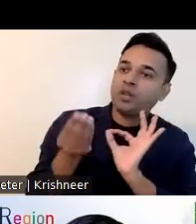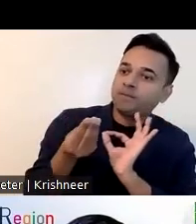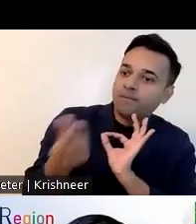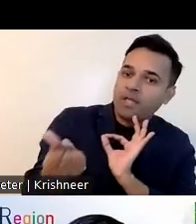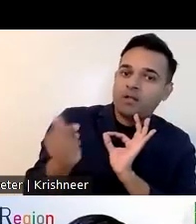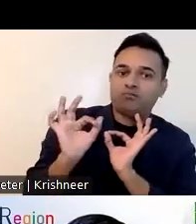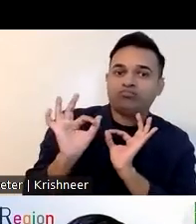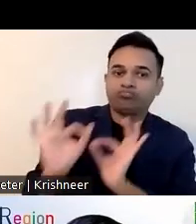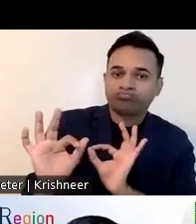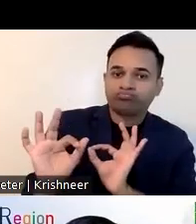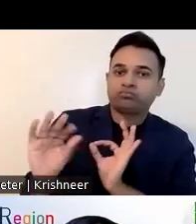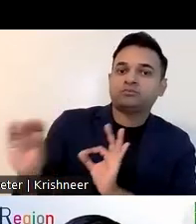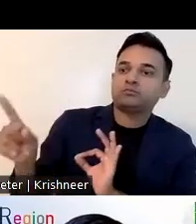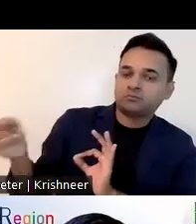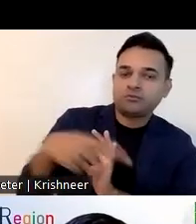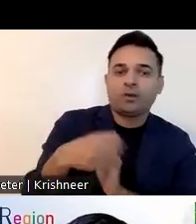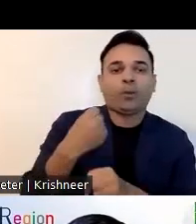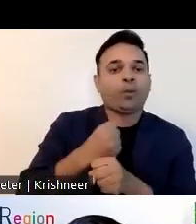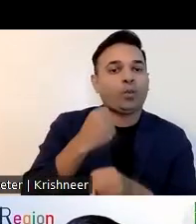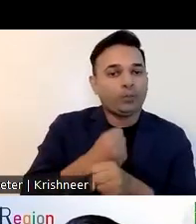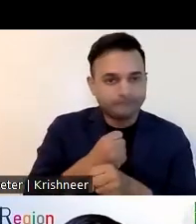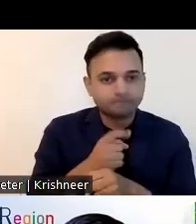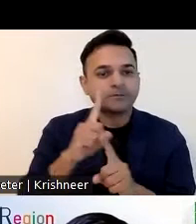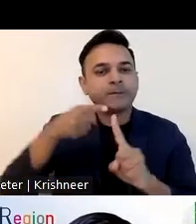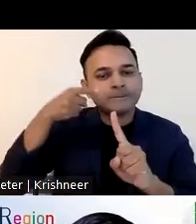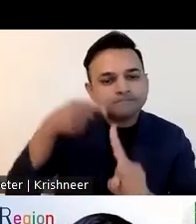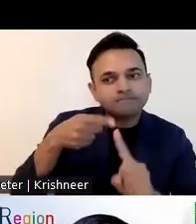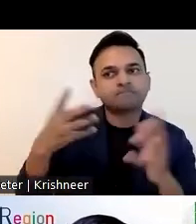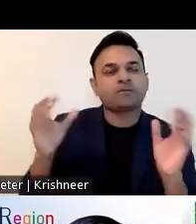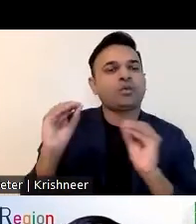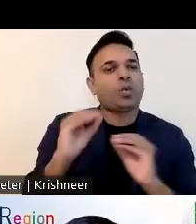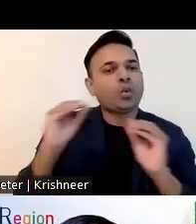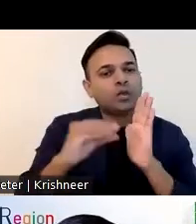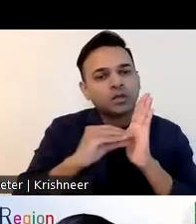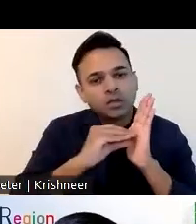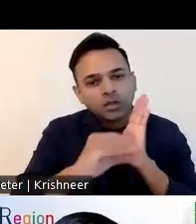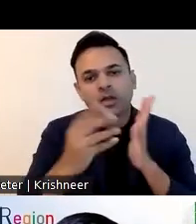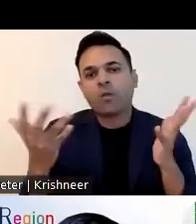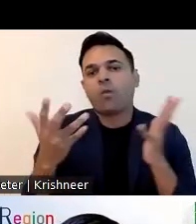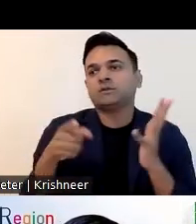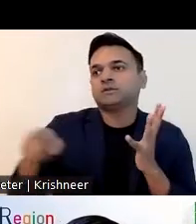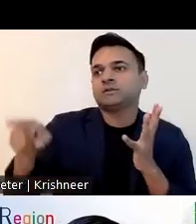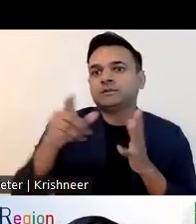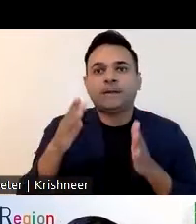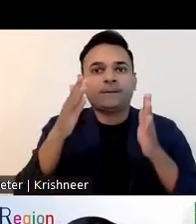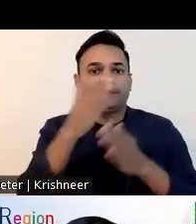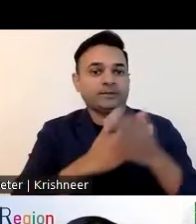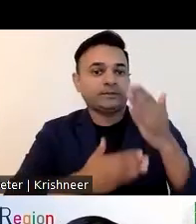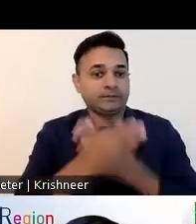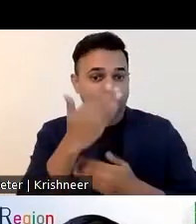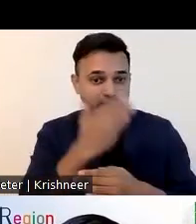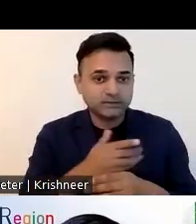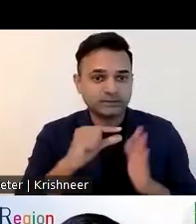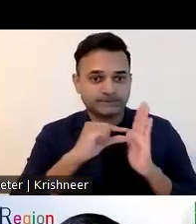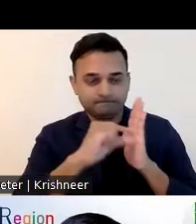uh i have taken this data from uh disability inclusive development uh situational analysis report uh developed by institute